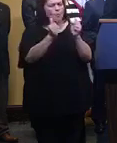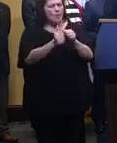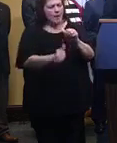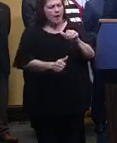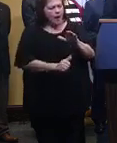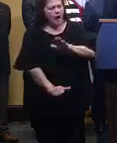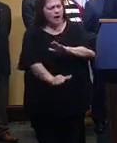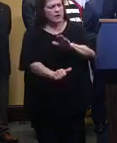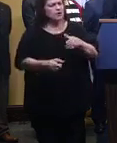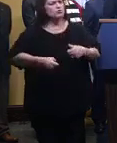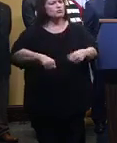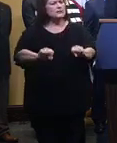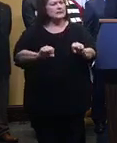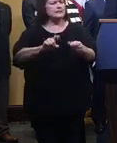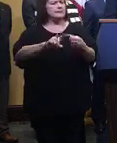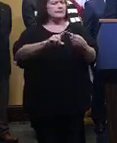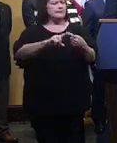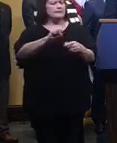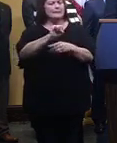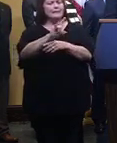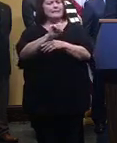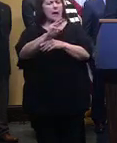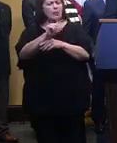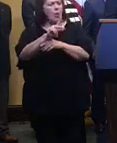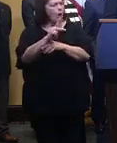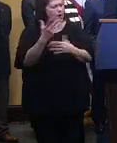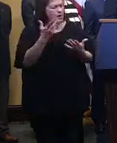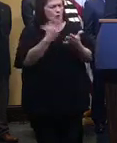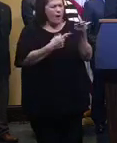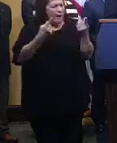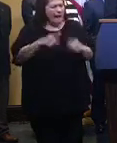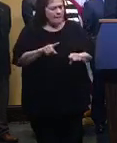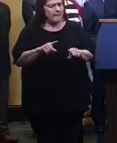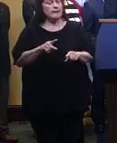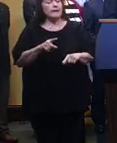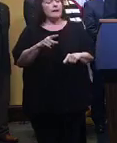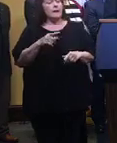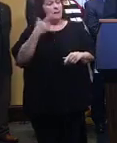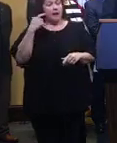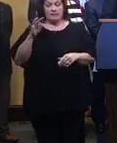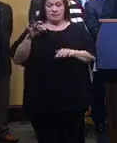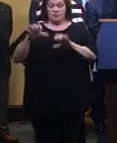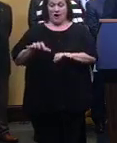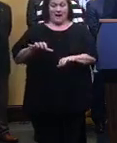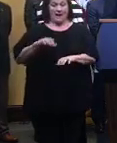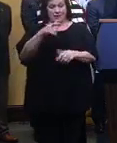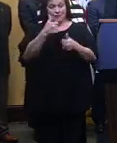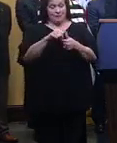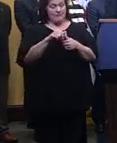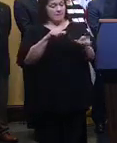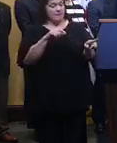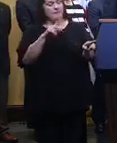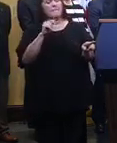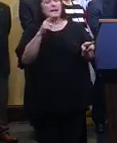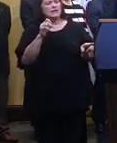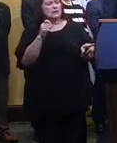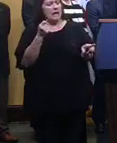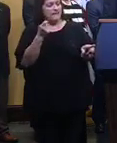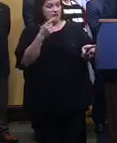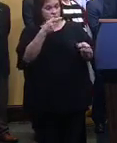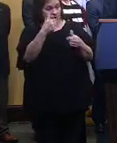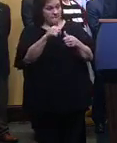Sewage and Water Board side. But we also, from each one of these rain events, we learned something. On August 26th, if you look at slide 11, we have another